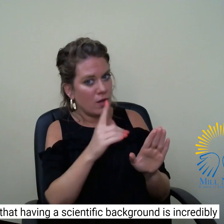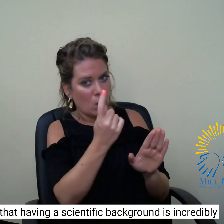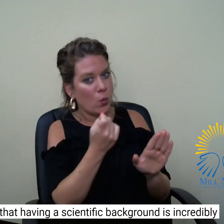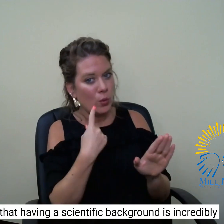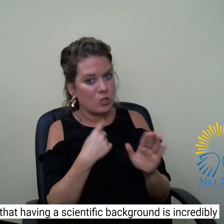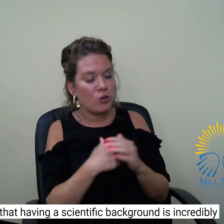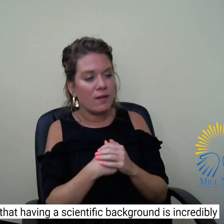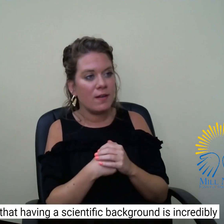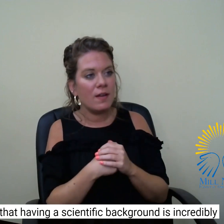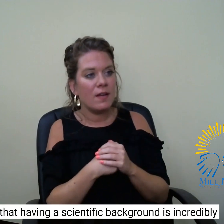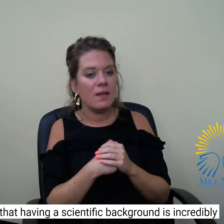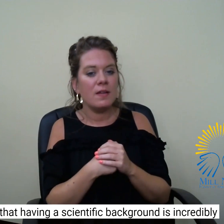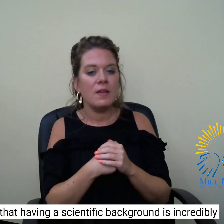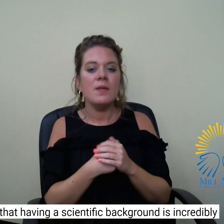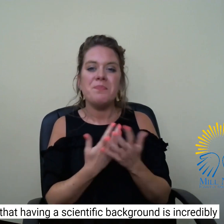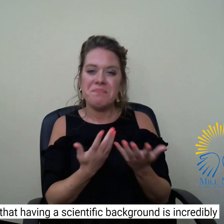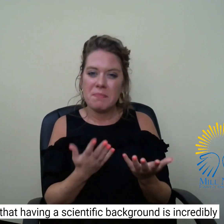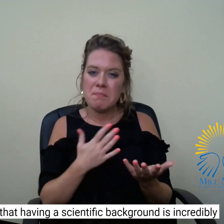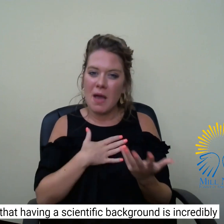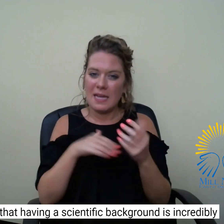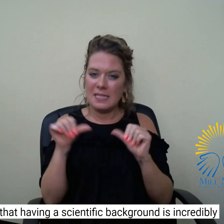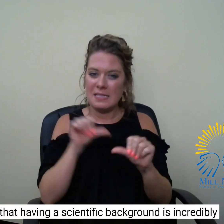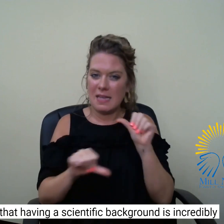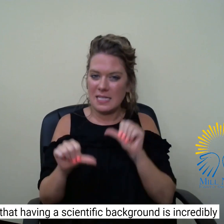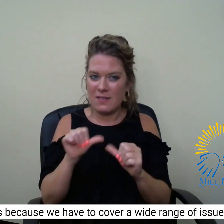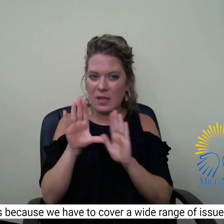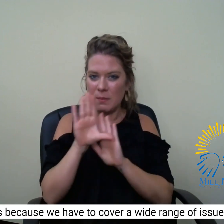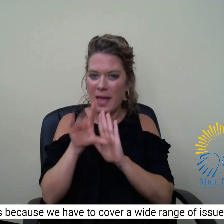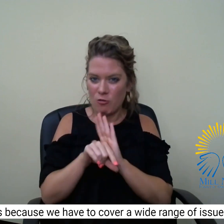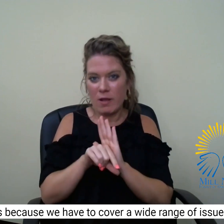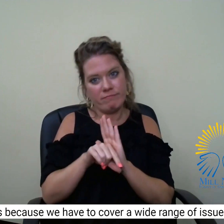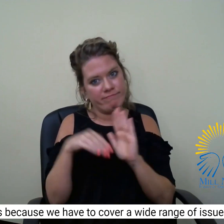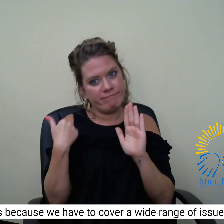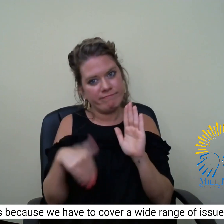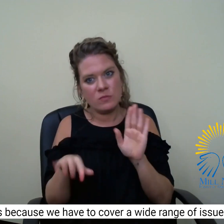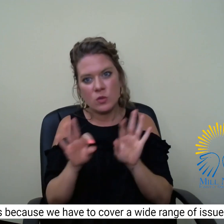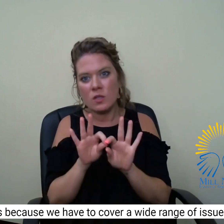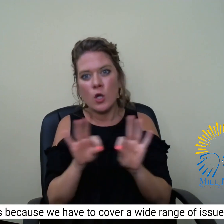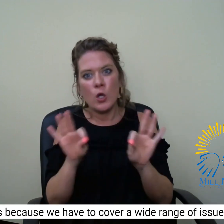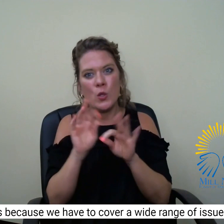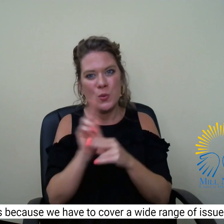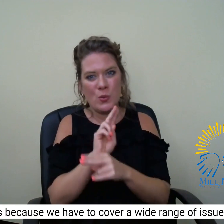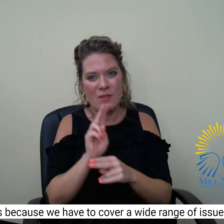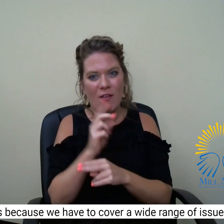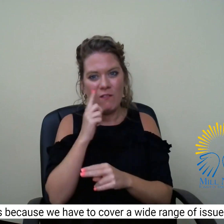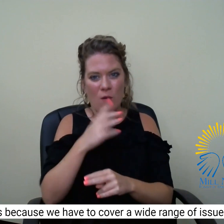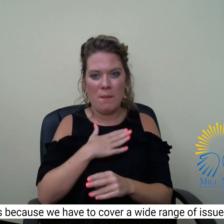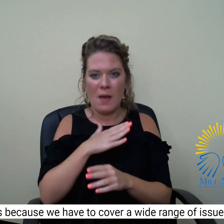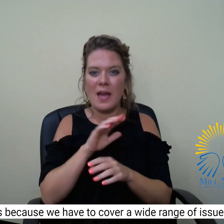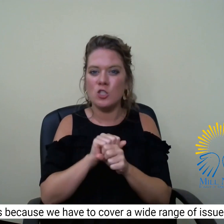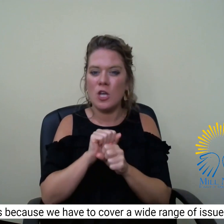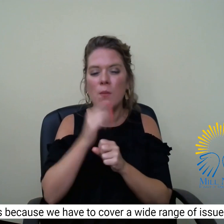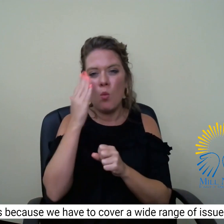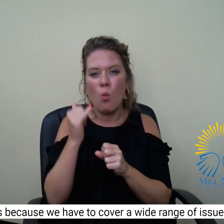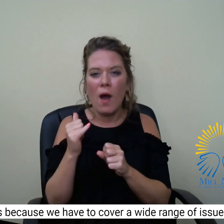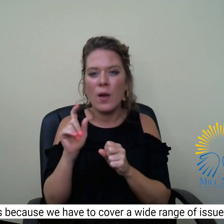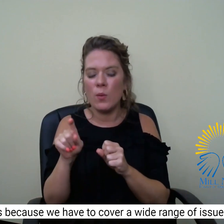I find that having a scientific background is incredibly useful in a job like this because we have to cover a wide range of issues. I mean,